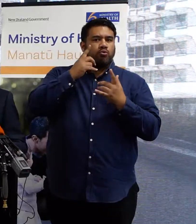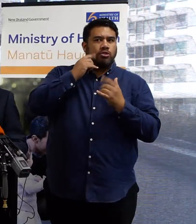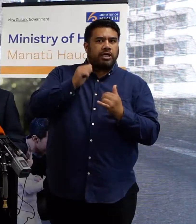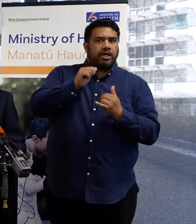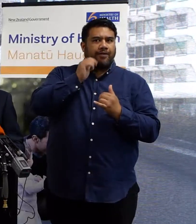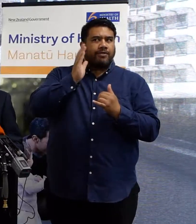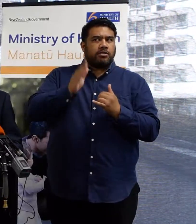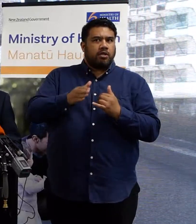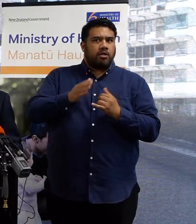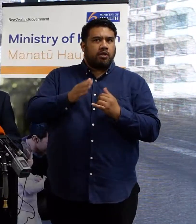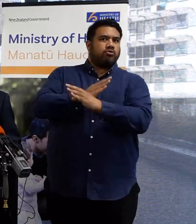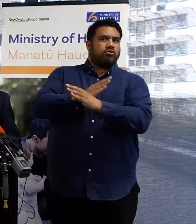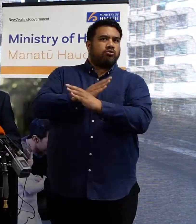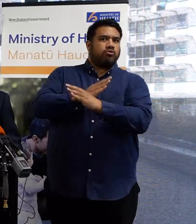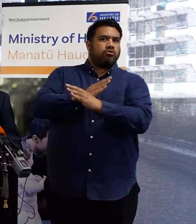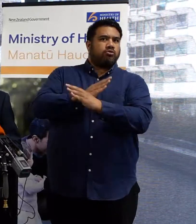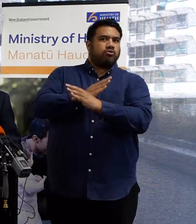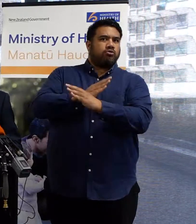on an ongoing basis.